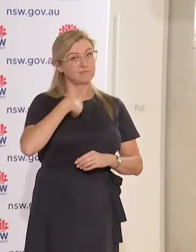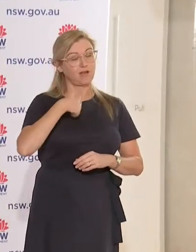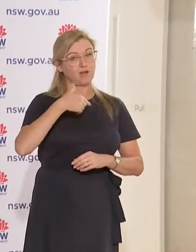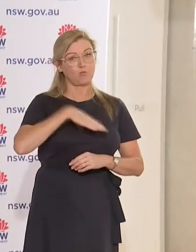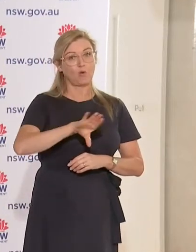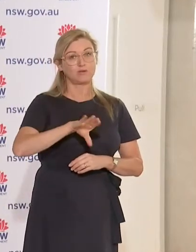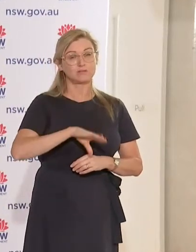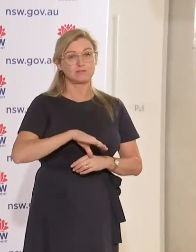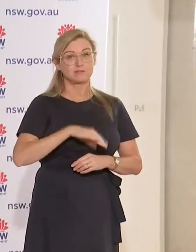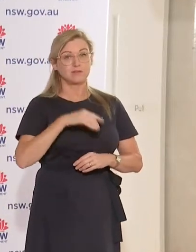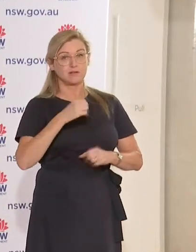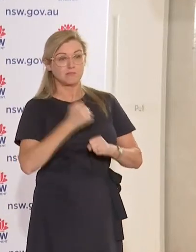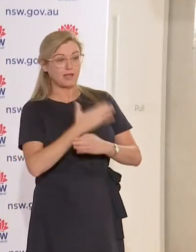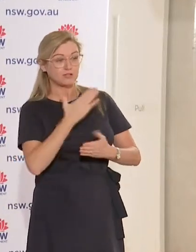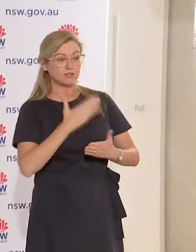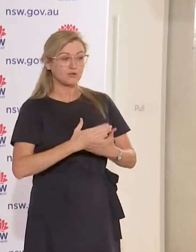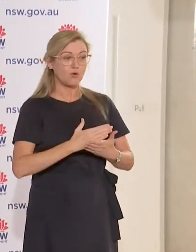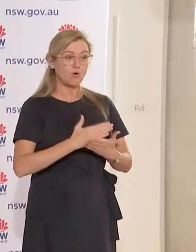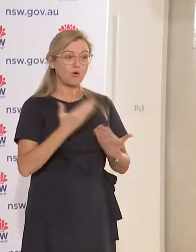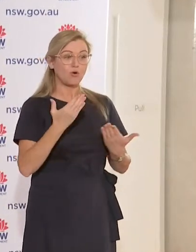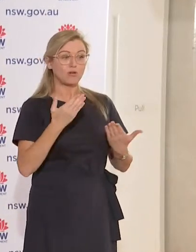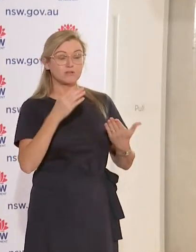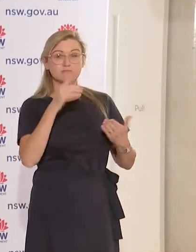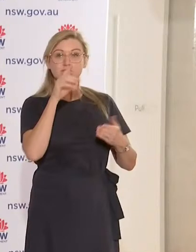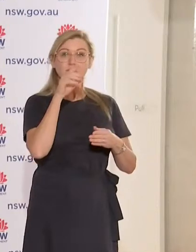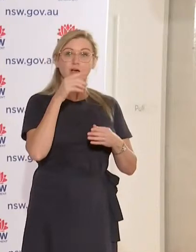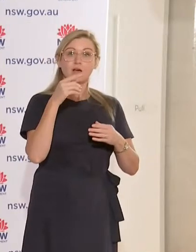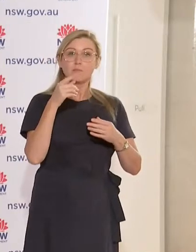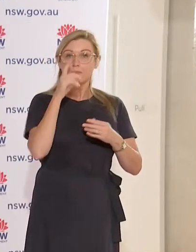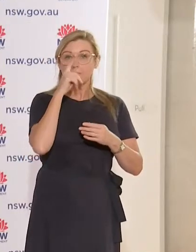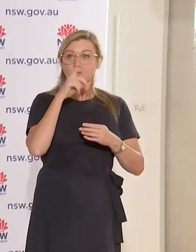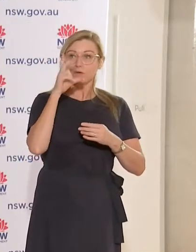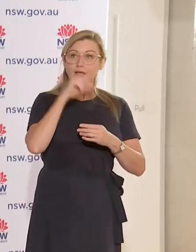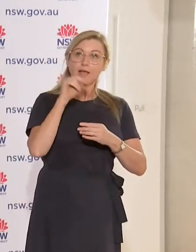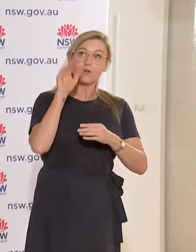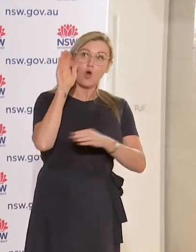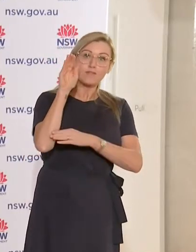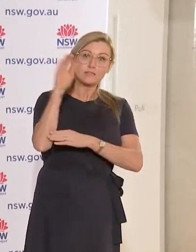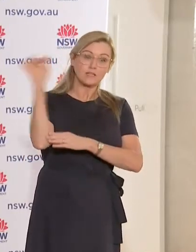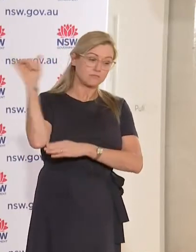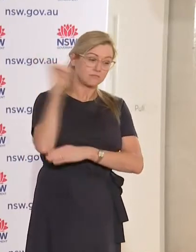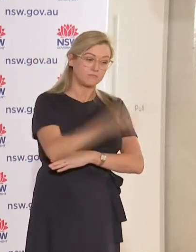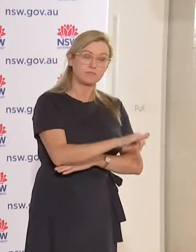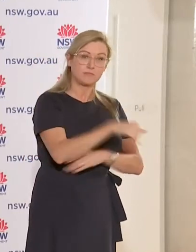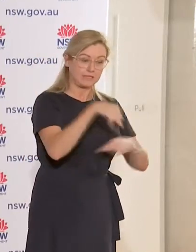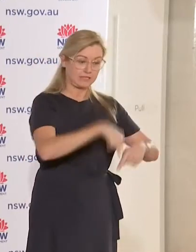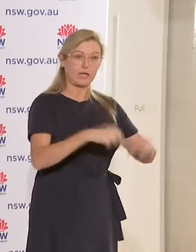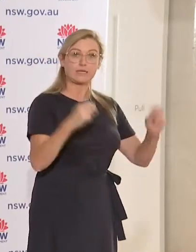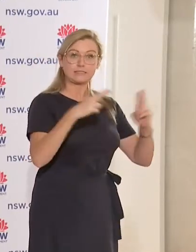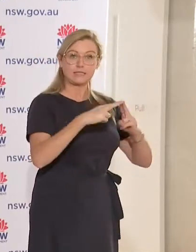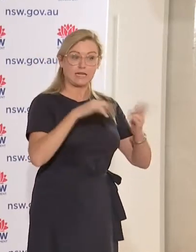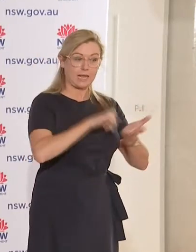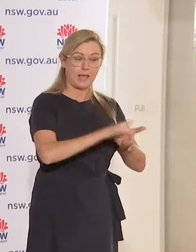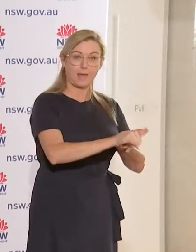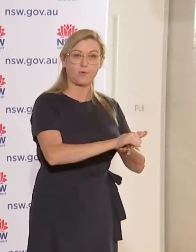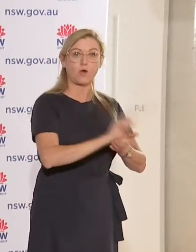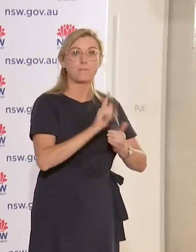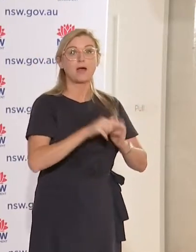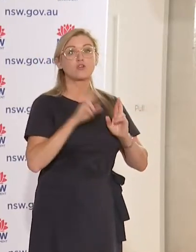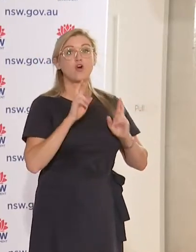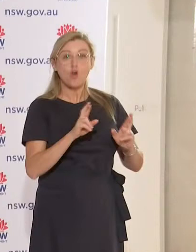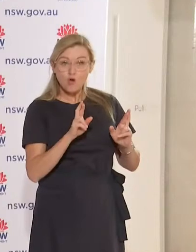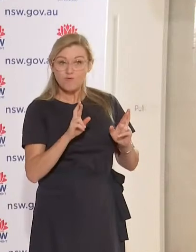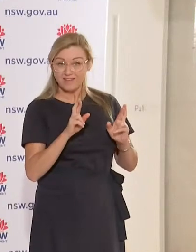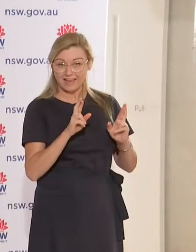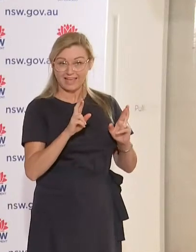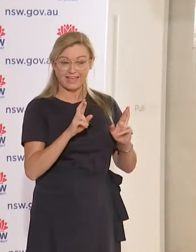are reunited by increasing international entrance through Sydney Airport, but I would also hope by that stage that internal borders are